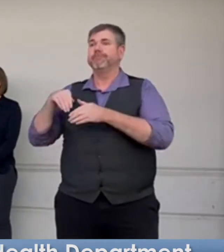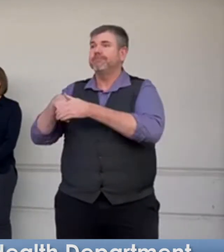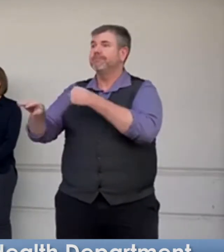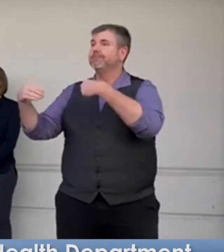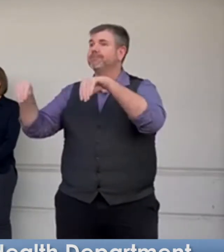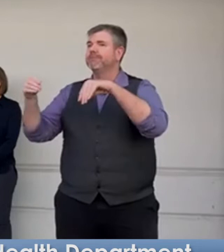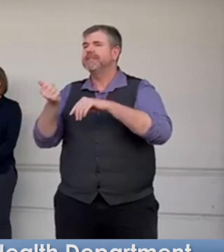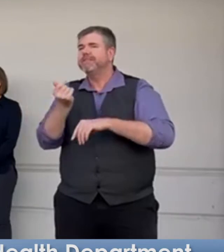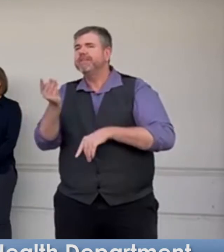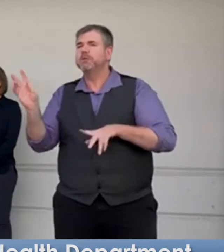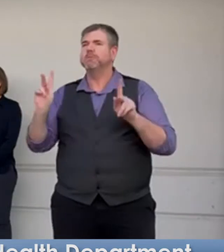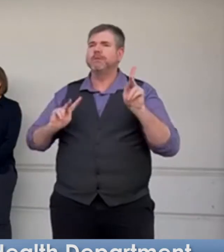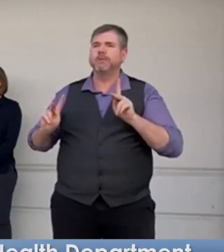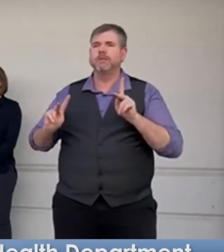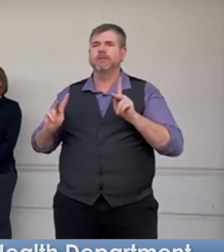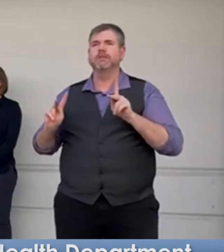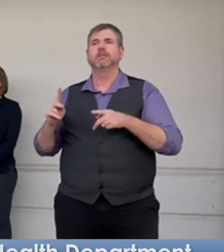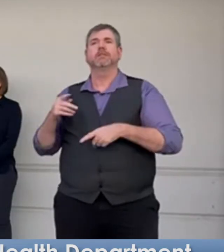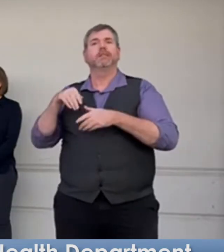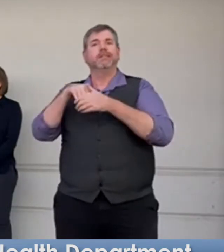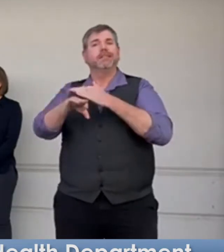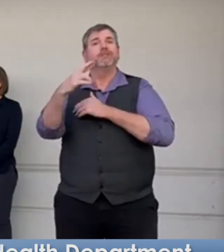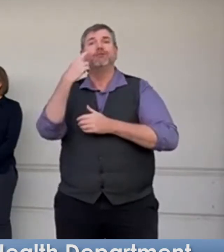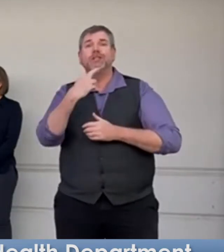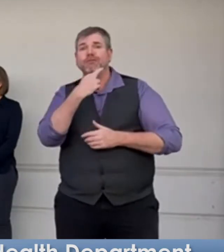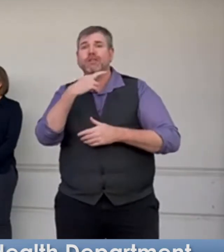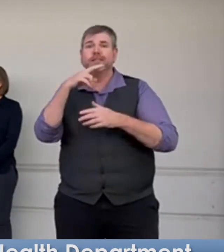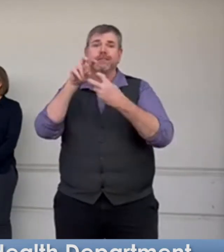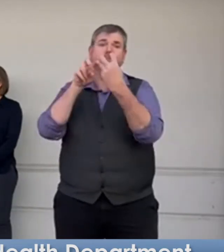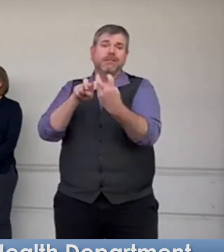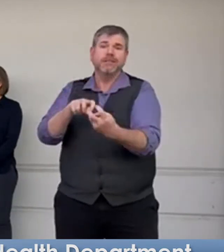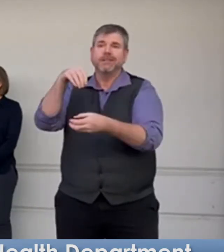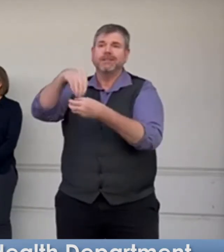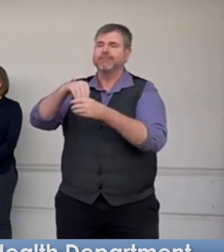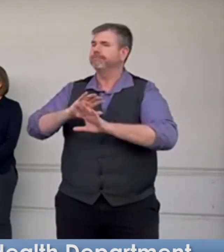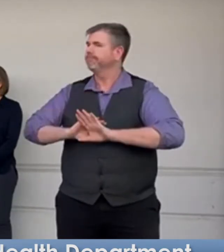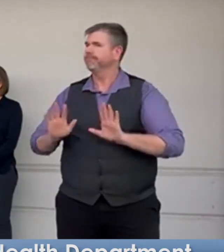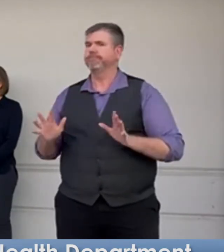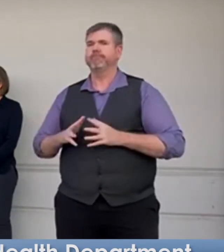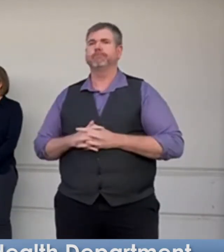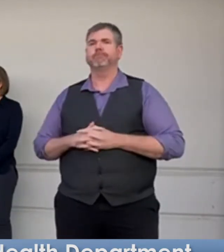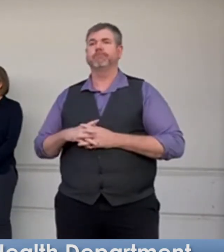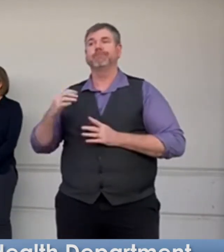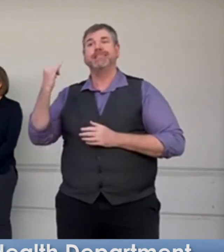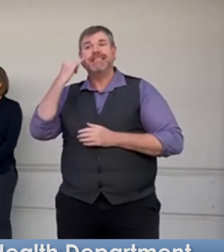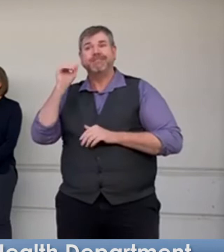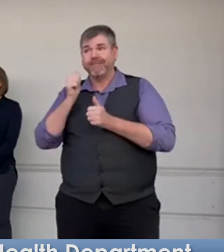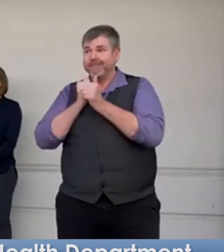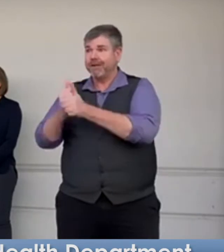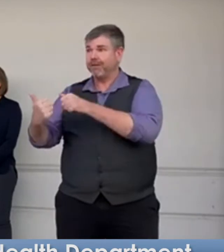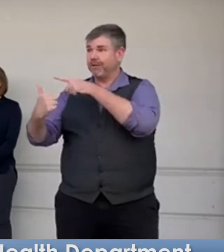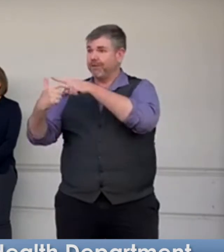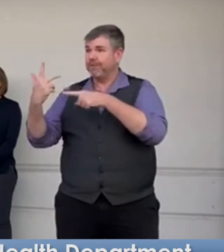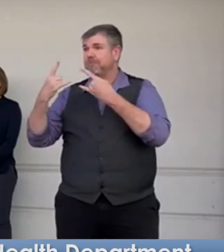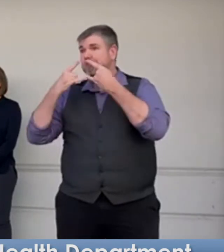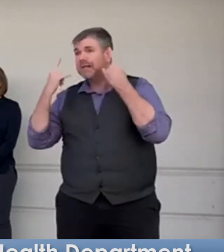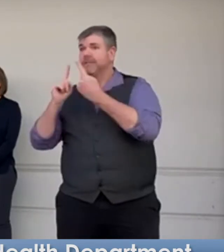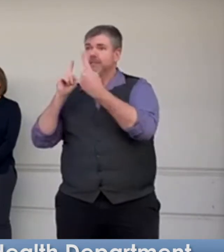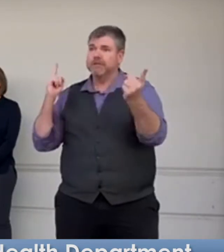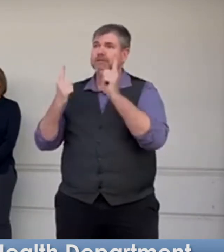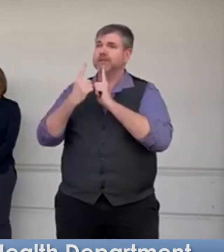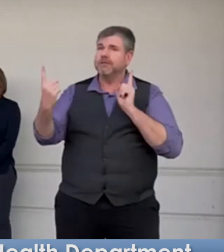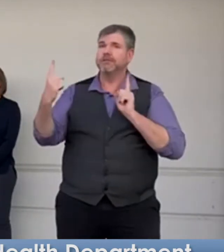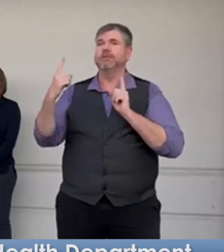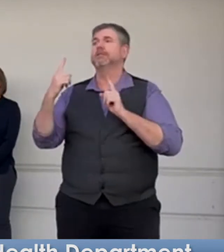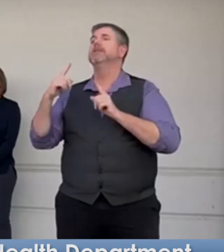a very, very significant difference. With that, I'm going to turn it over to Supervisor Cindy Chavez, President of the Board